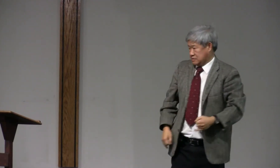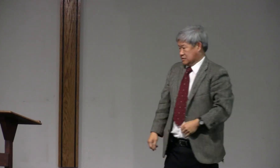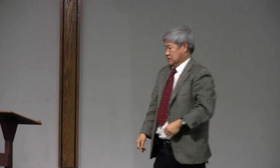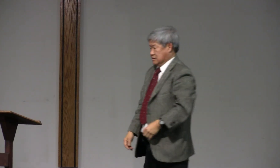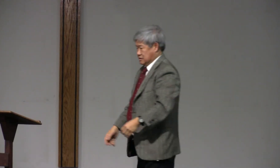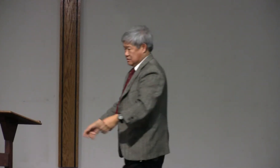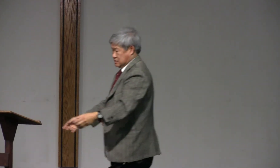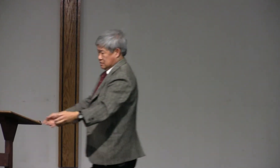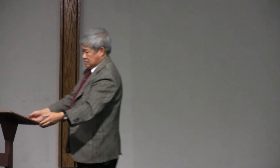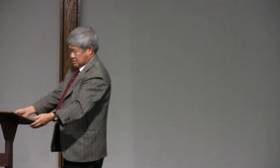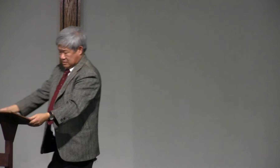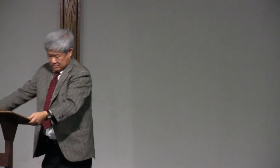You can imagine that.